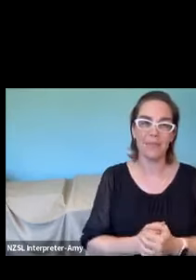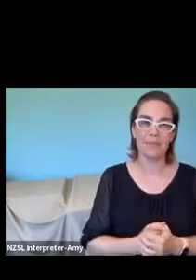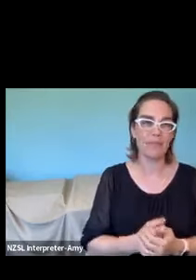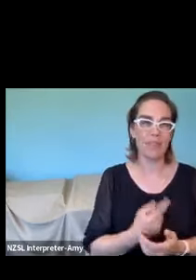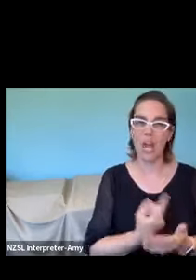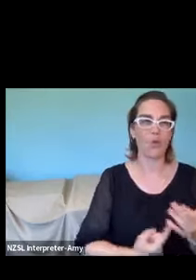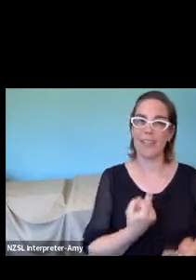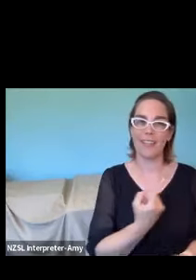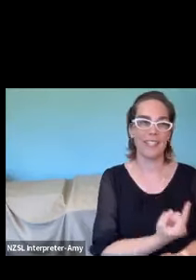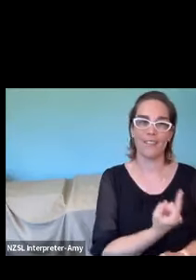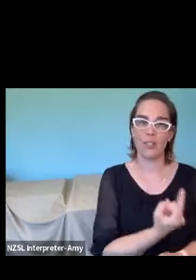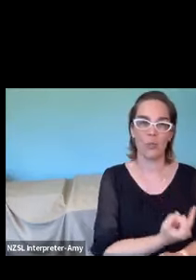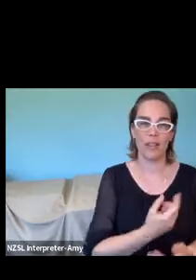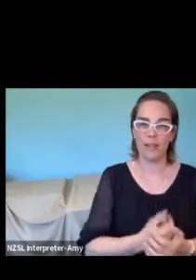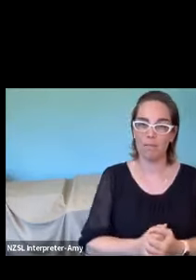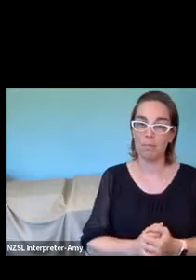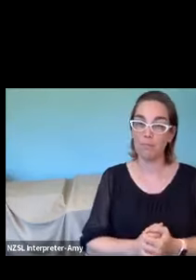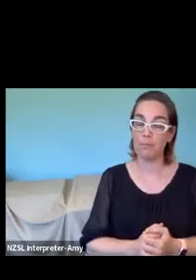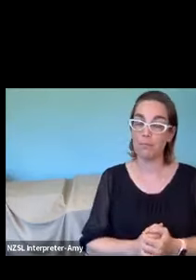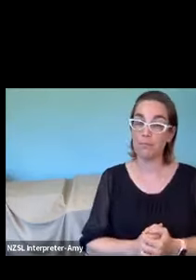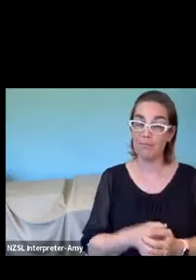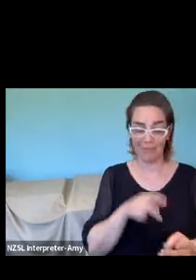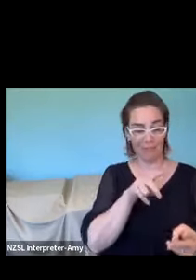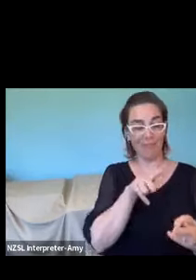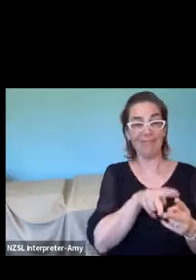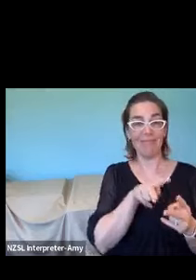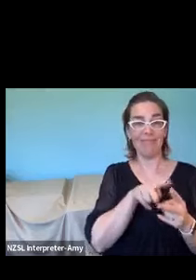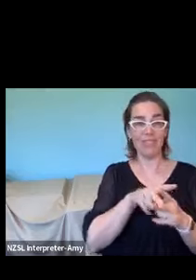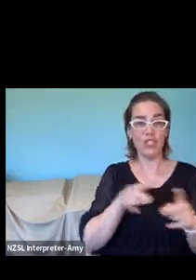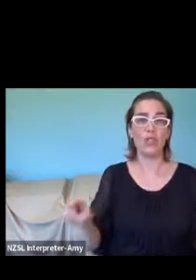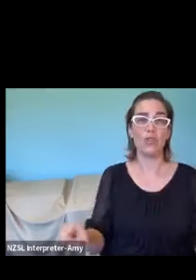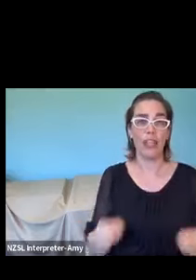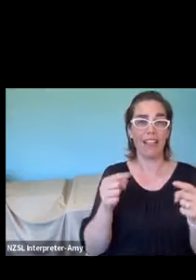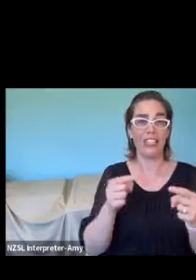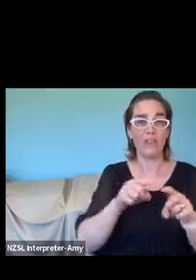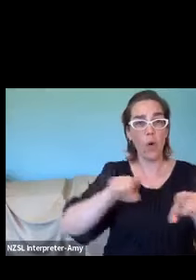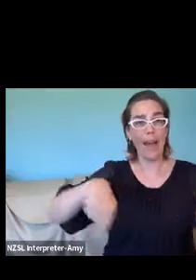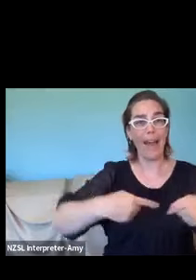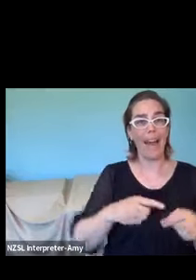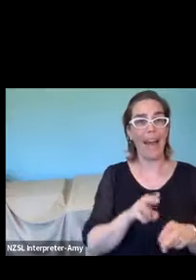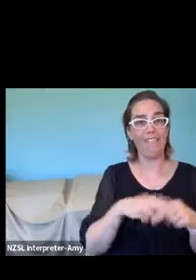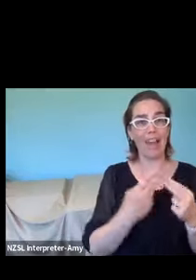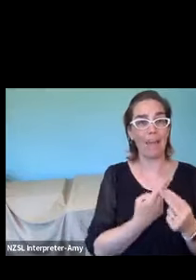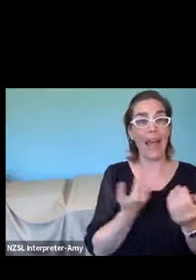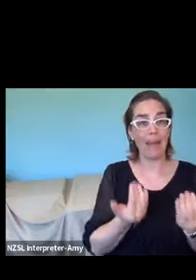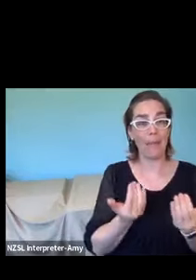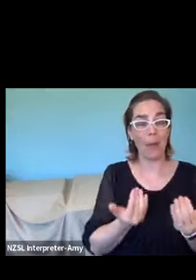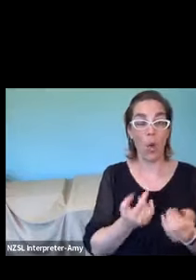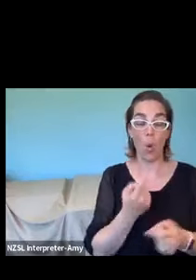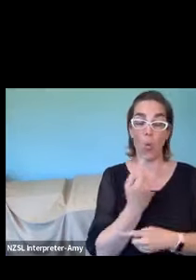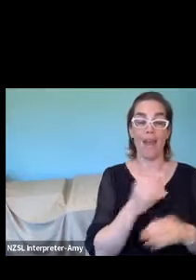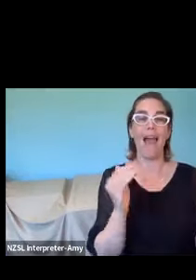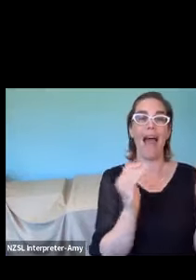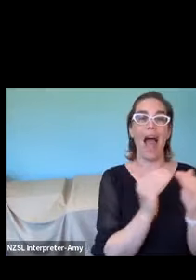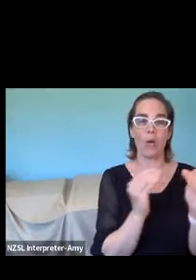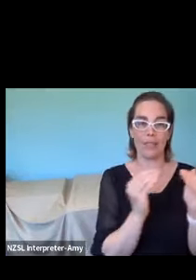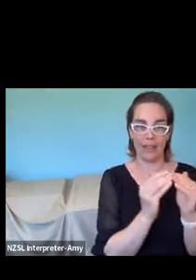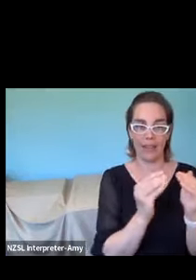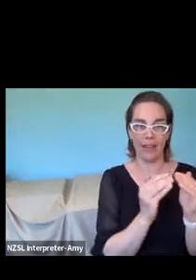there's two major challenges for our families at the moment. One is housing. A lot of housing